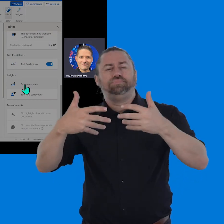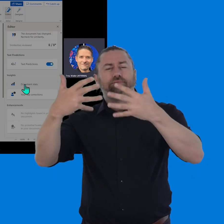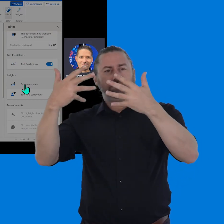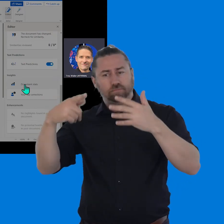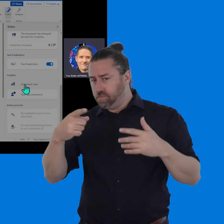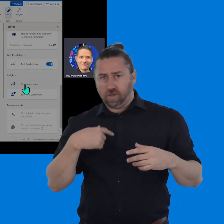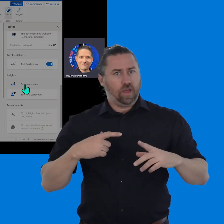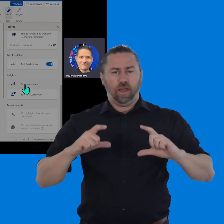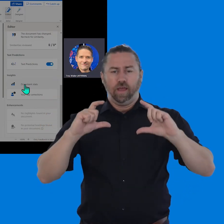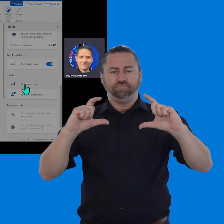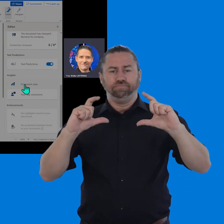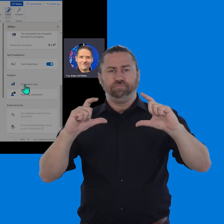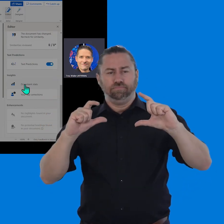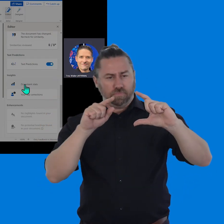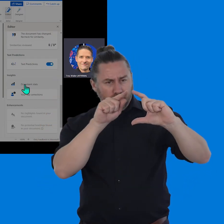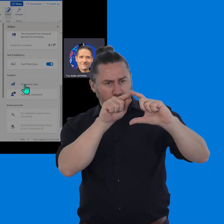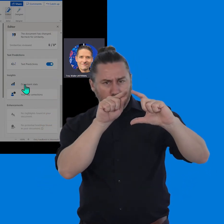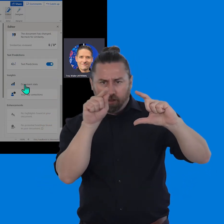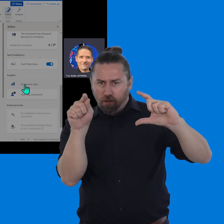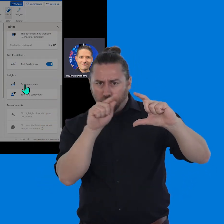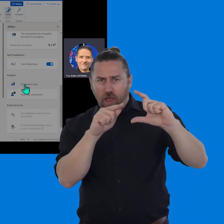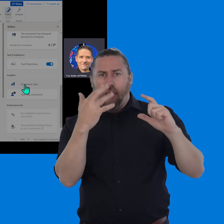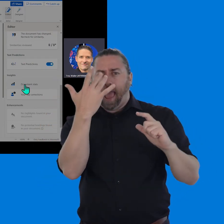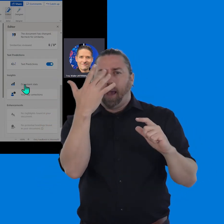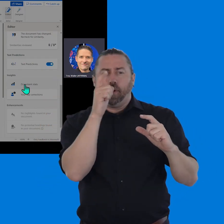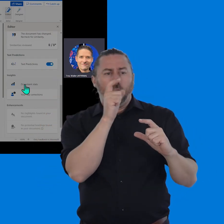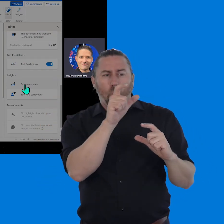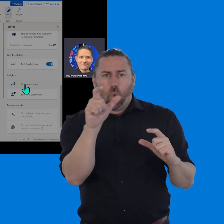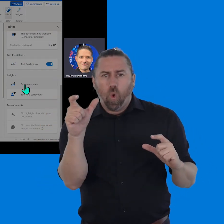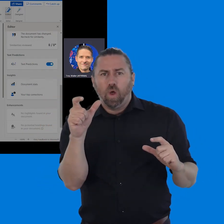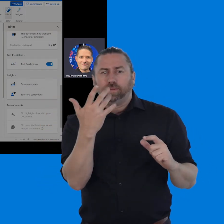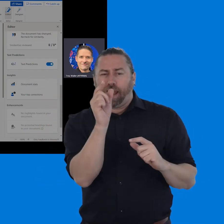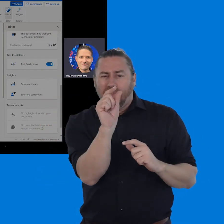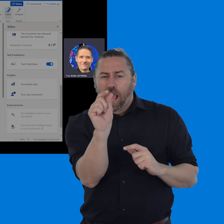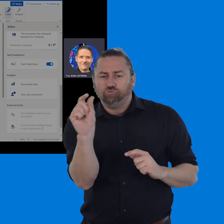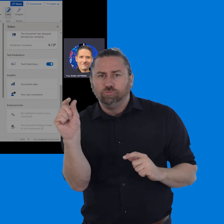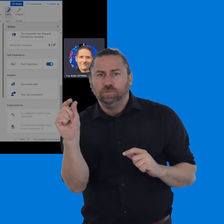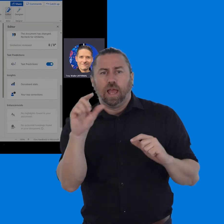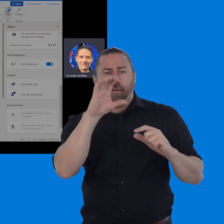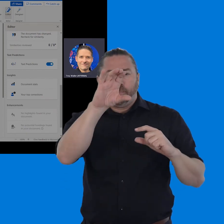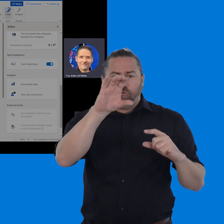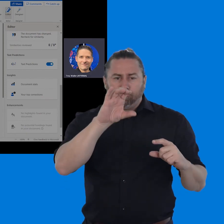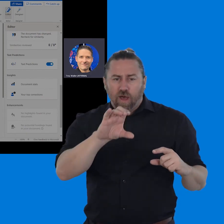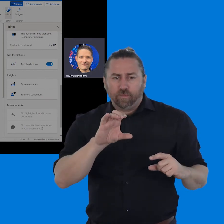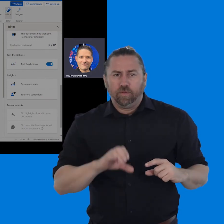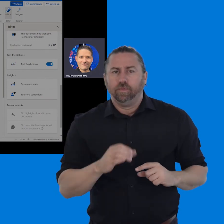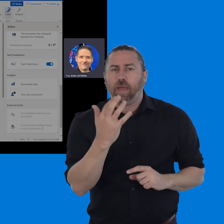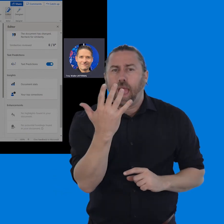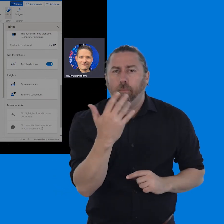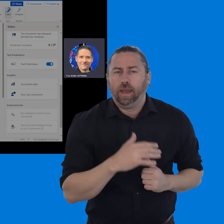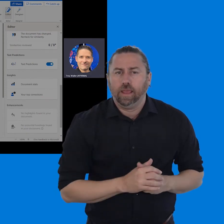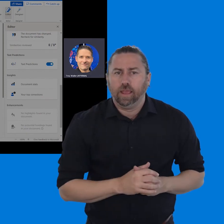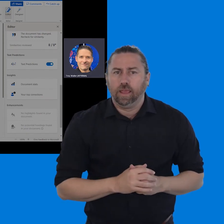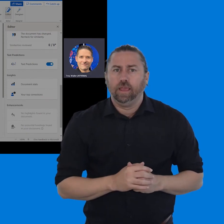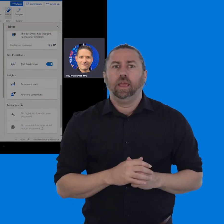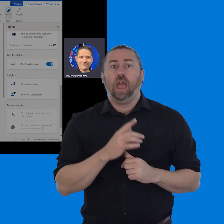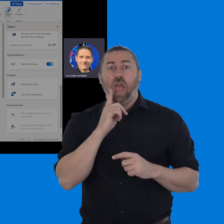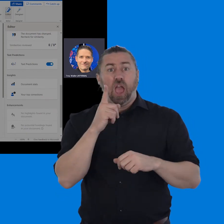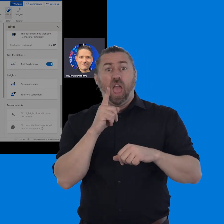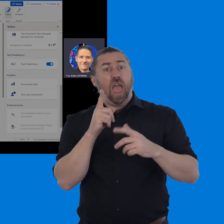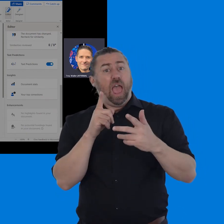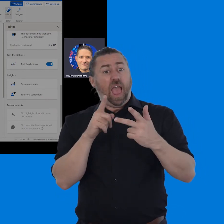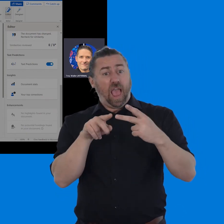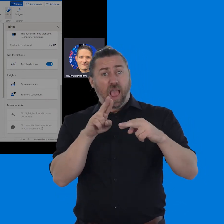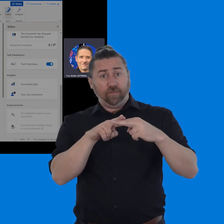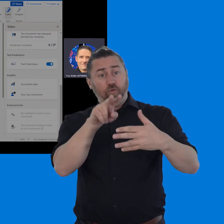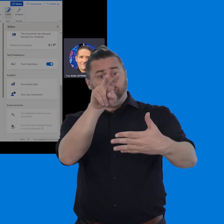what it does is it brings everything to me in one place, right? So it's showing me my word count, my character count, my paragraph count. It's